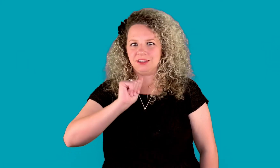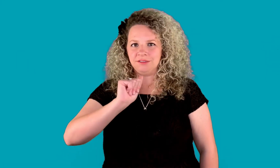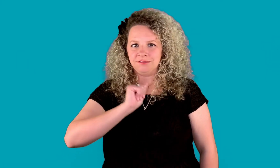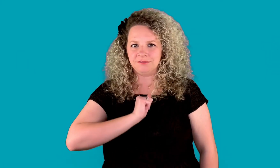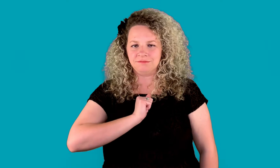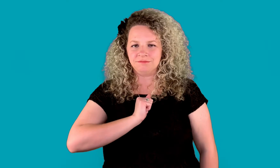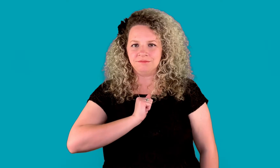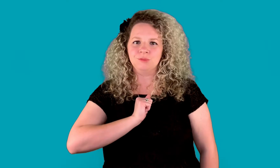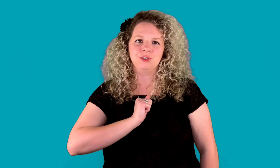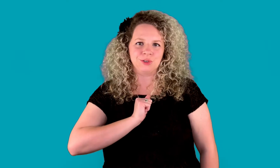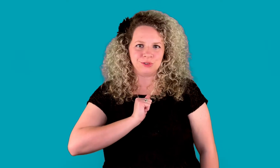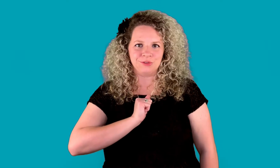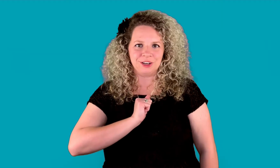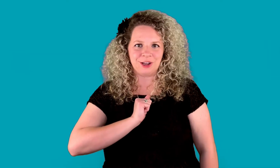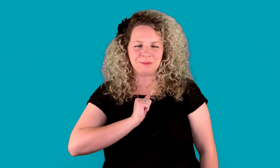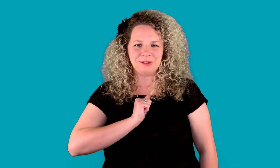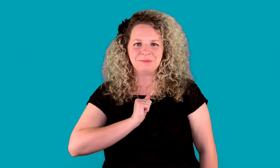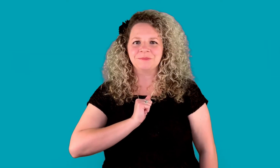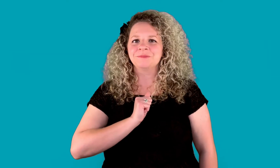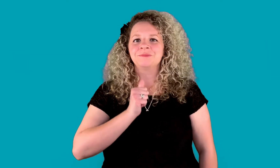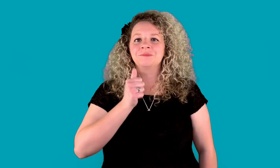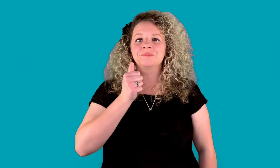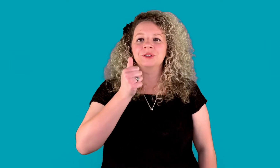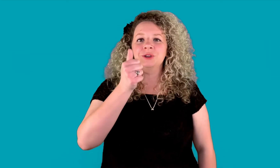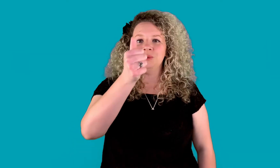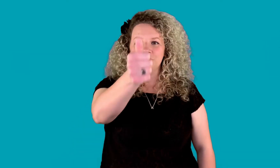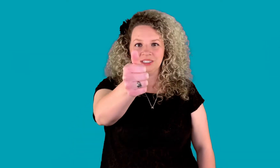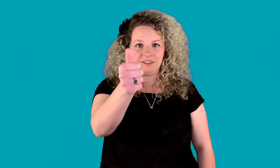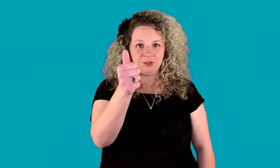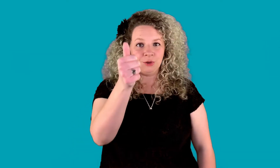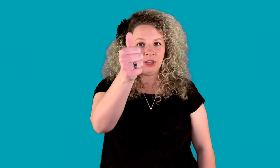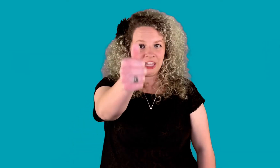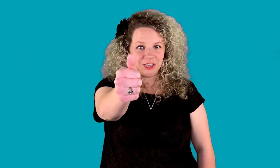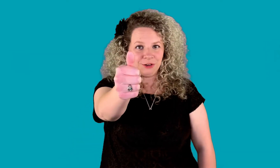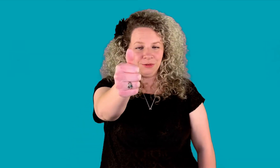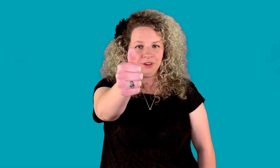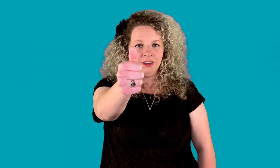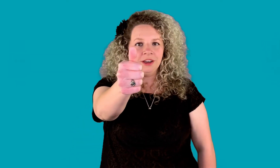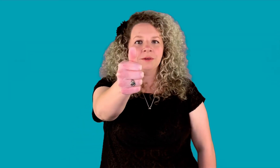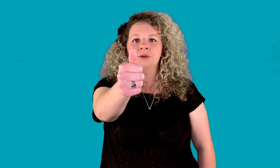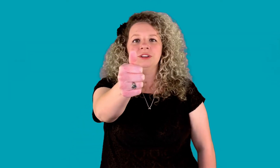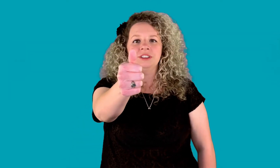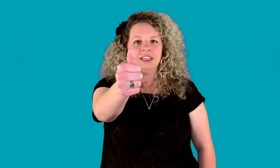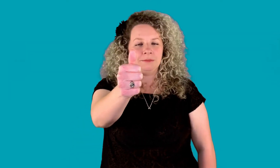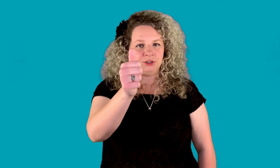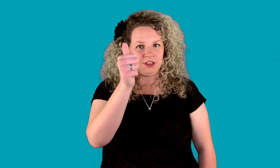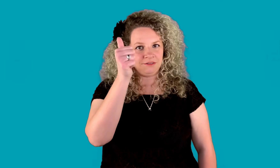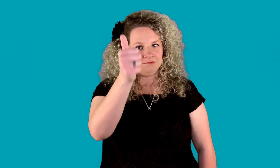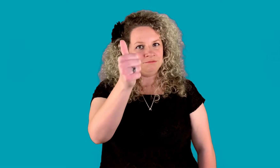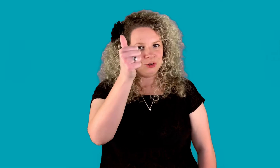myself, which is also very common. Yourself. So looking at you, I'm going to tap yourself.